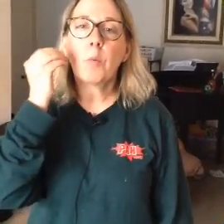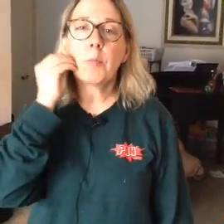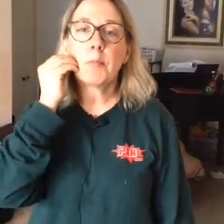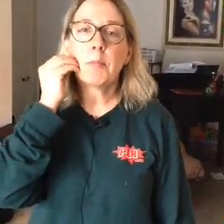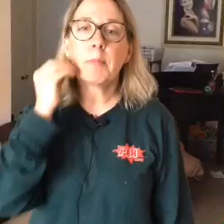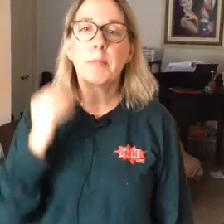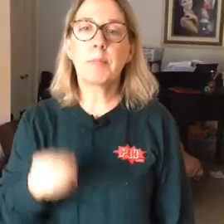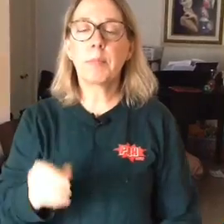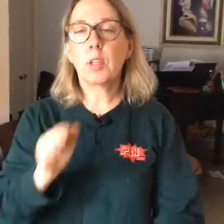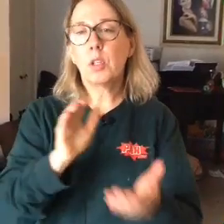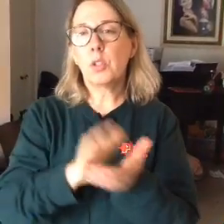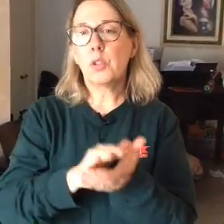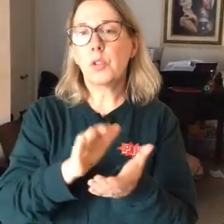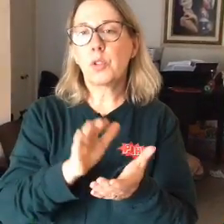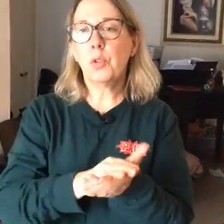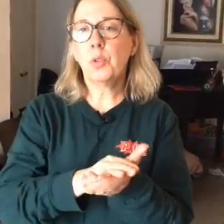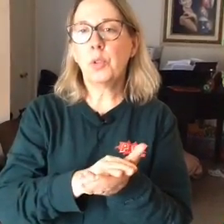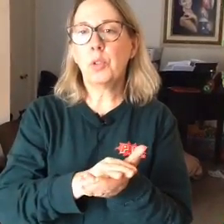Home, school,